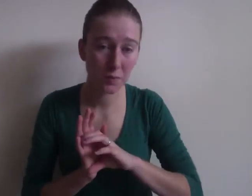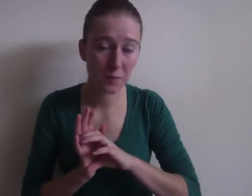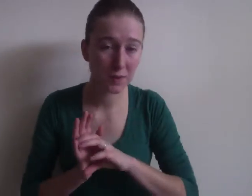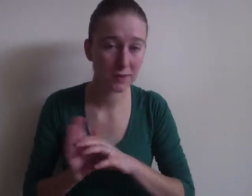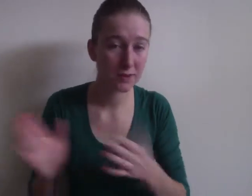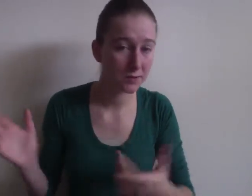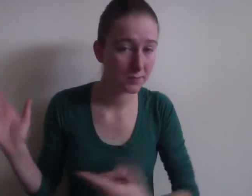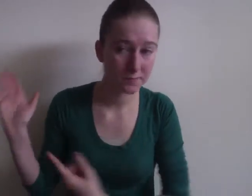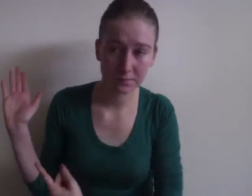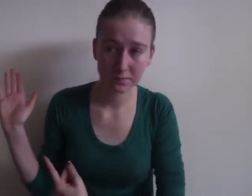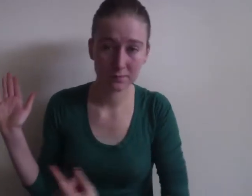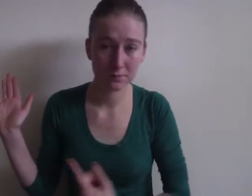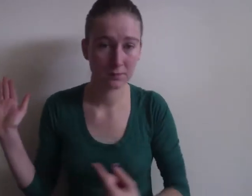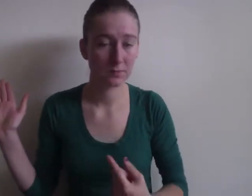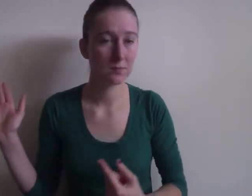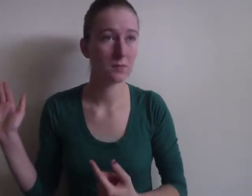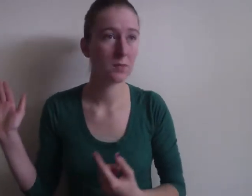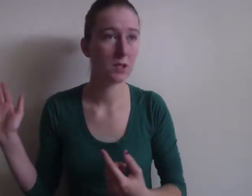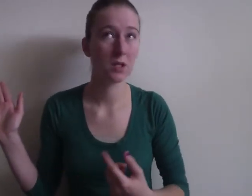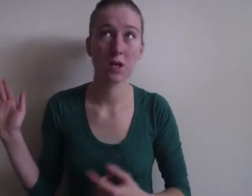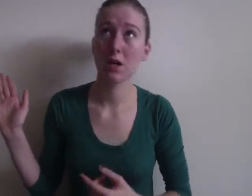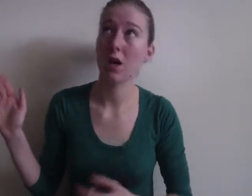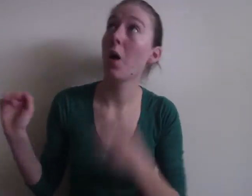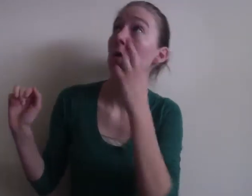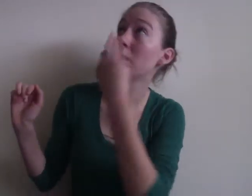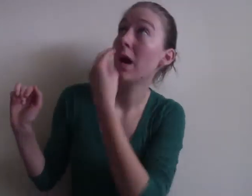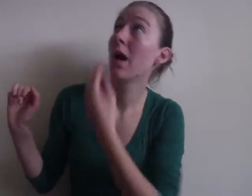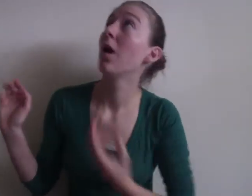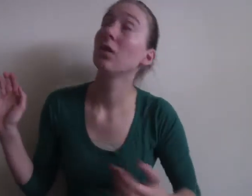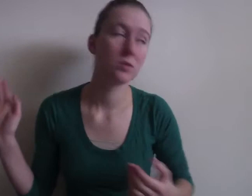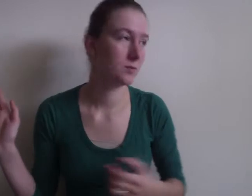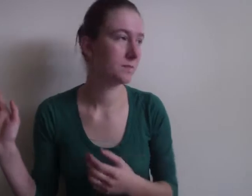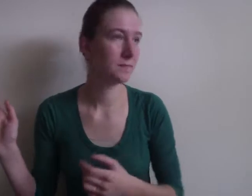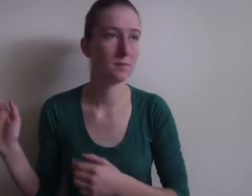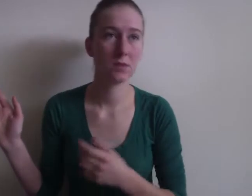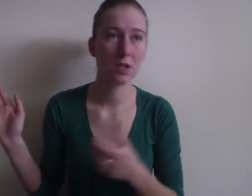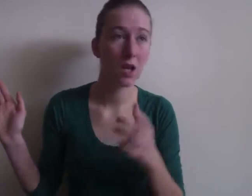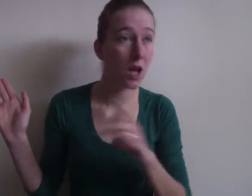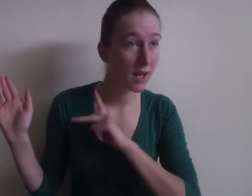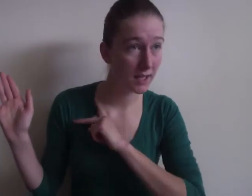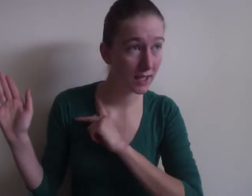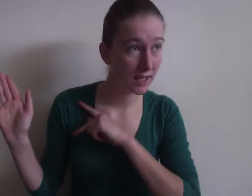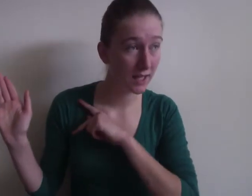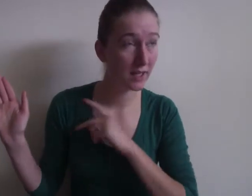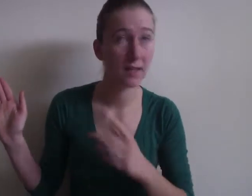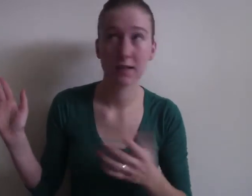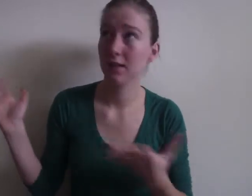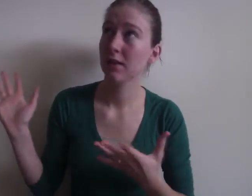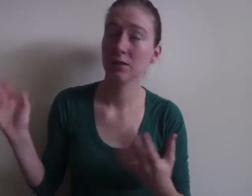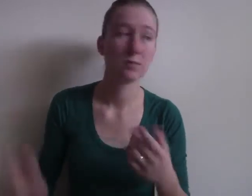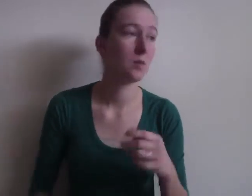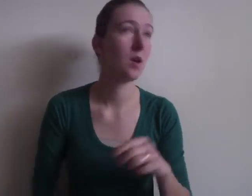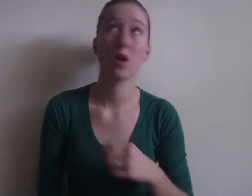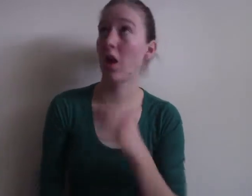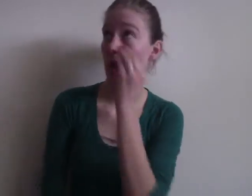Katie, how do you know it's a flower? There's no stem or leaves or ground or sky or